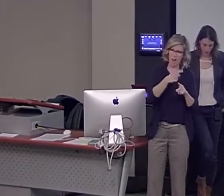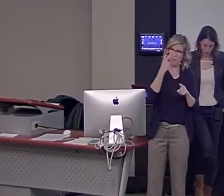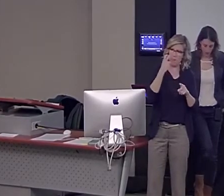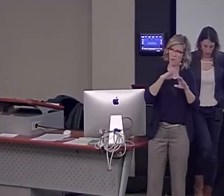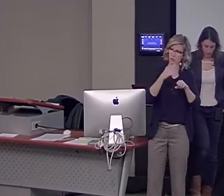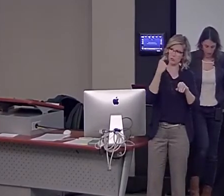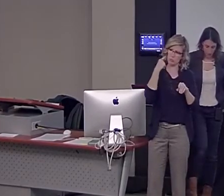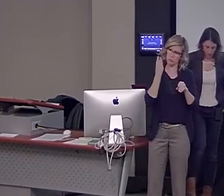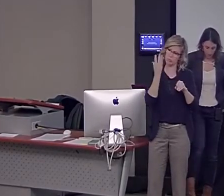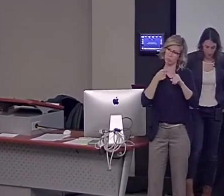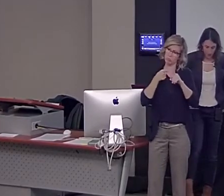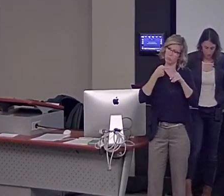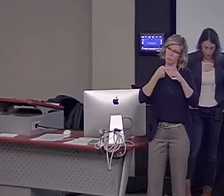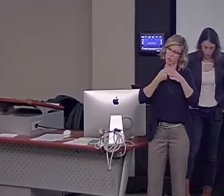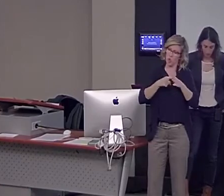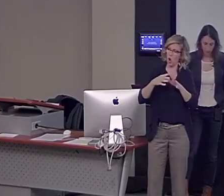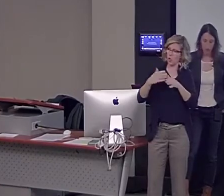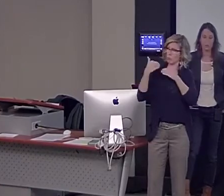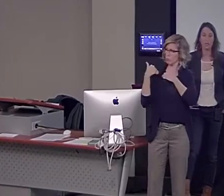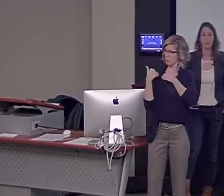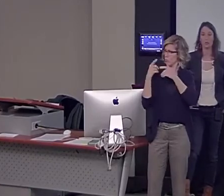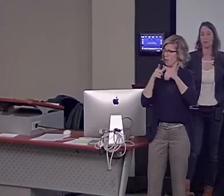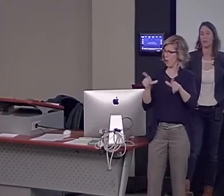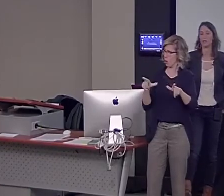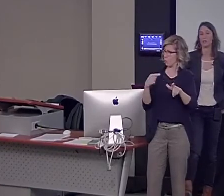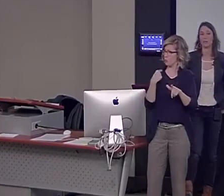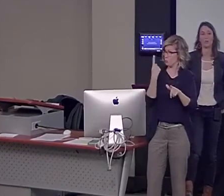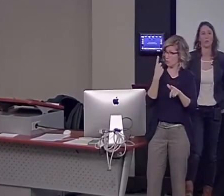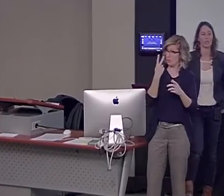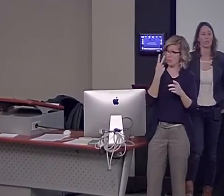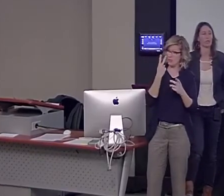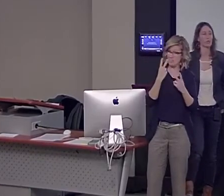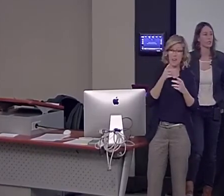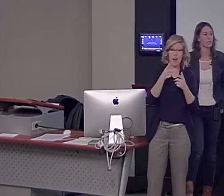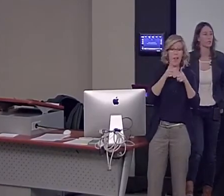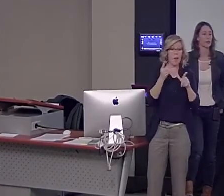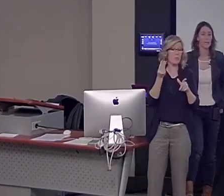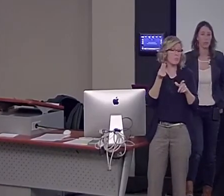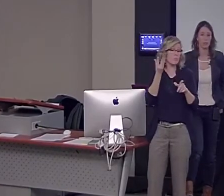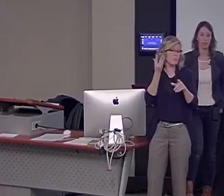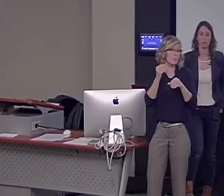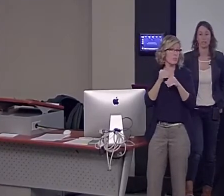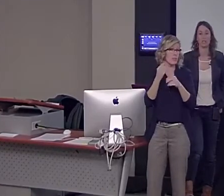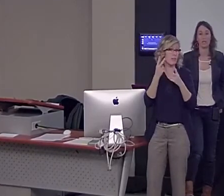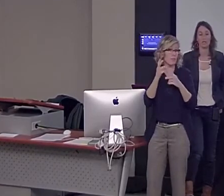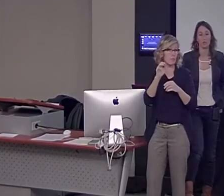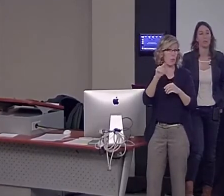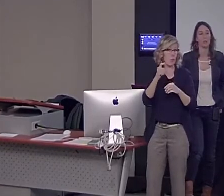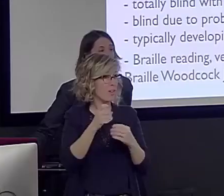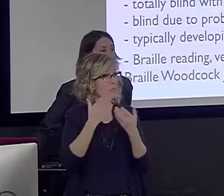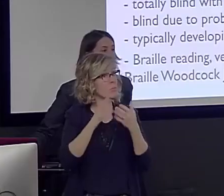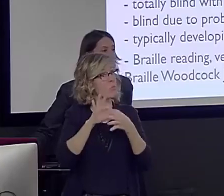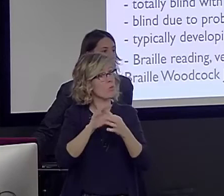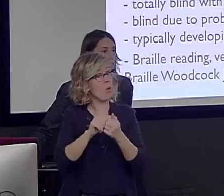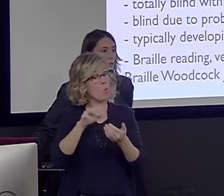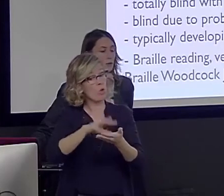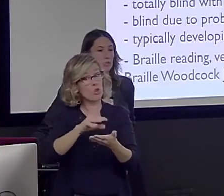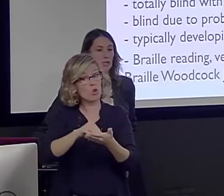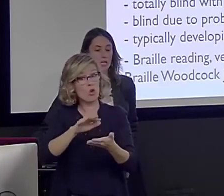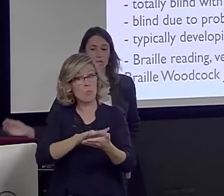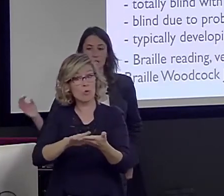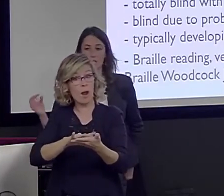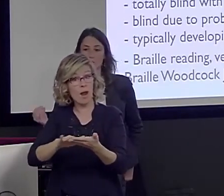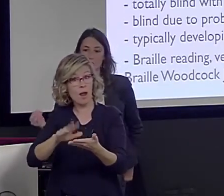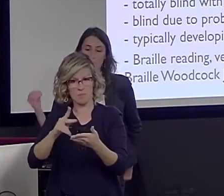wanted to ask was, are language responses in visual cortex related to braille learning? Because that's something that people have suggested.